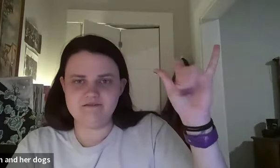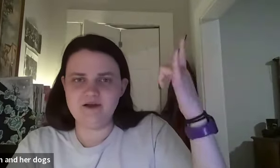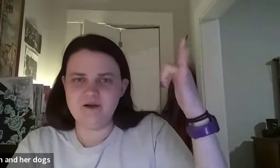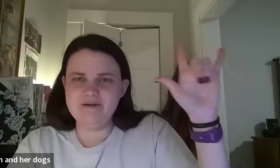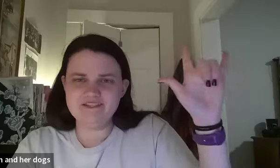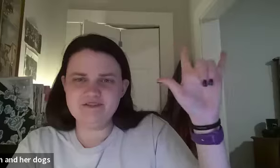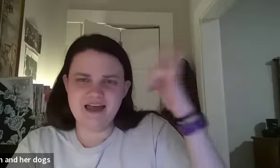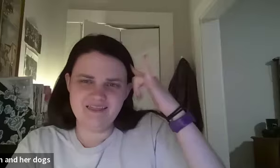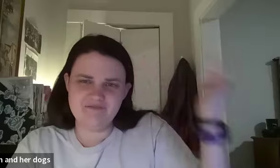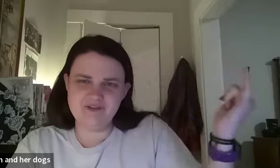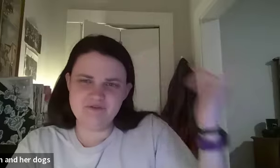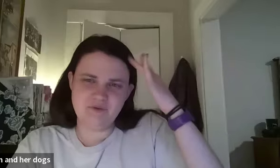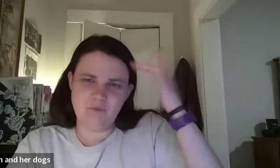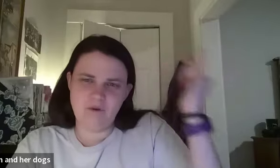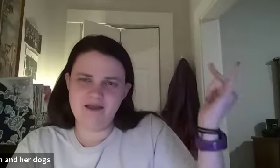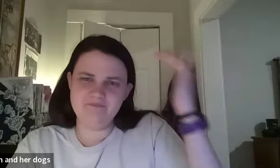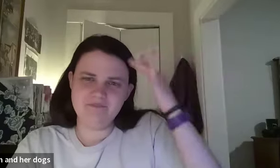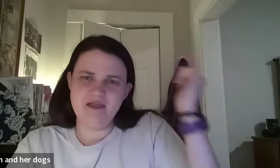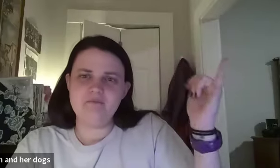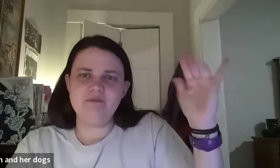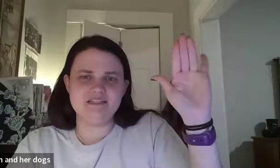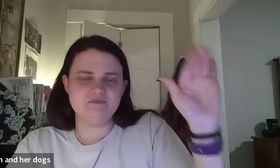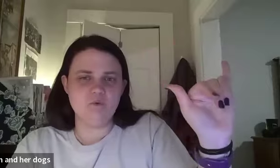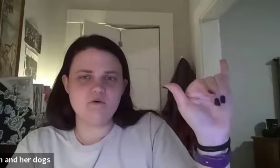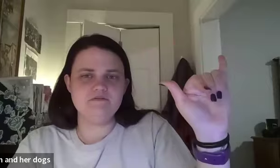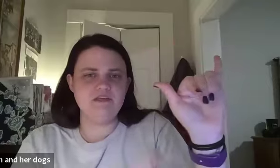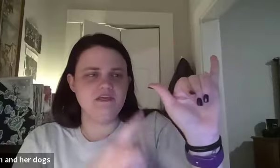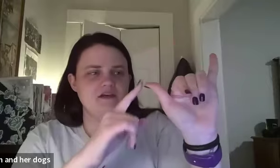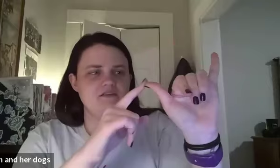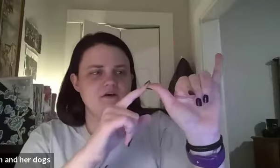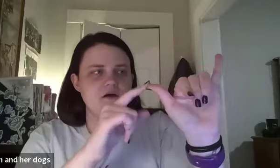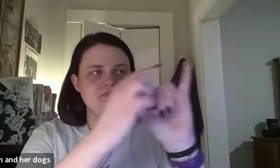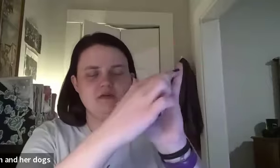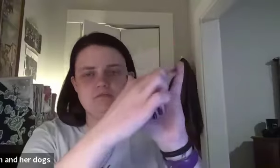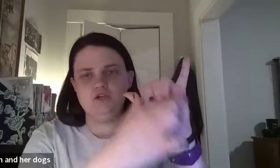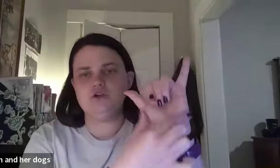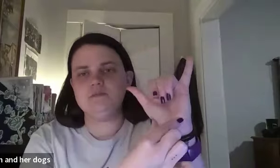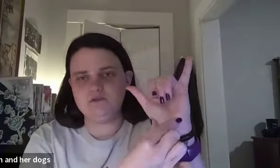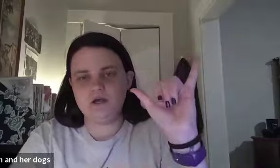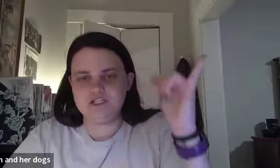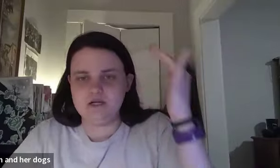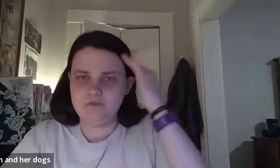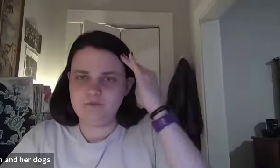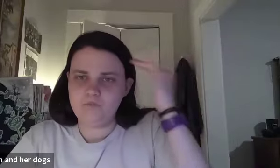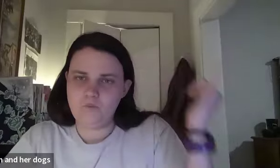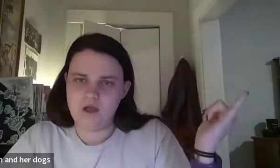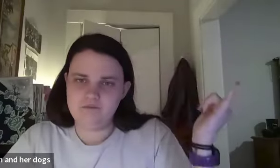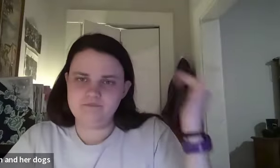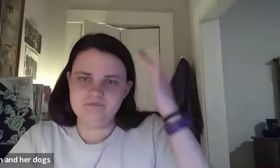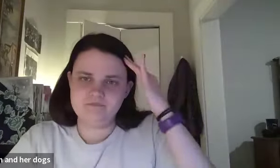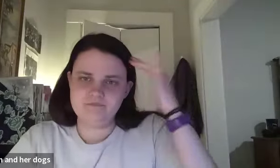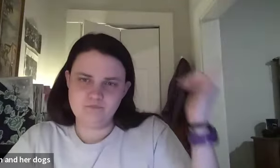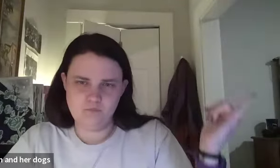I always do the I love you, the Y, but it's more of the thumb, you're going to make the Y shape. Y,